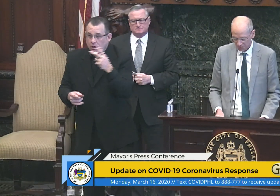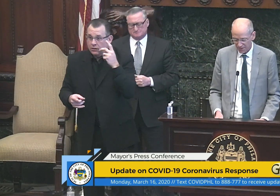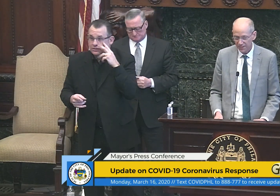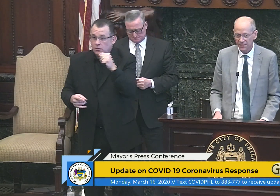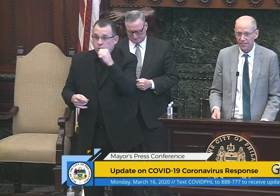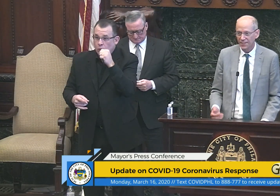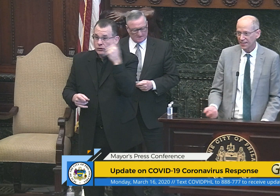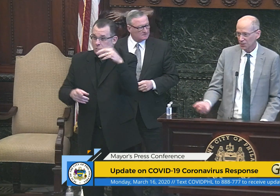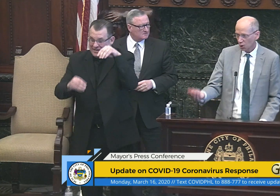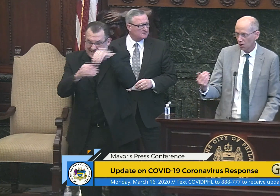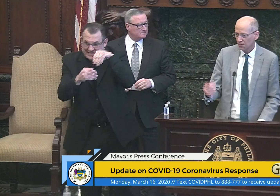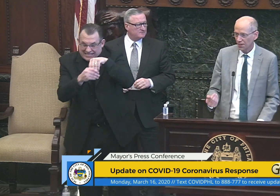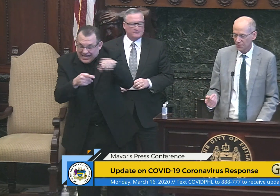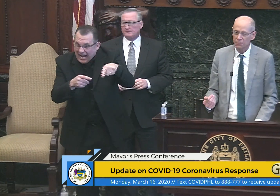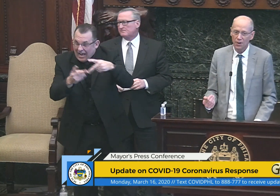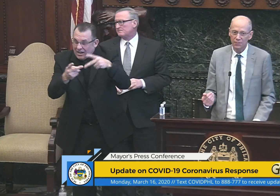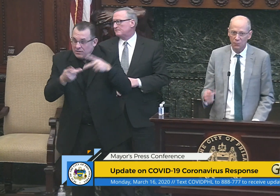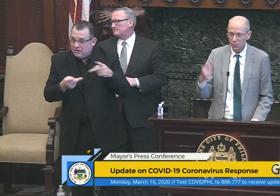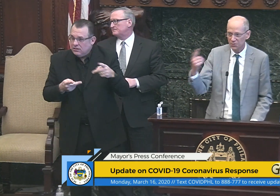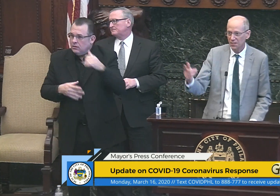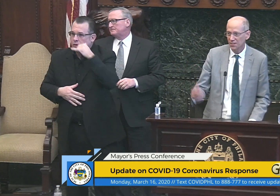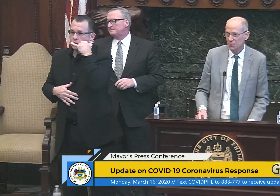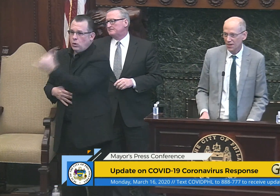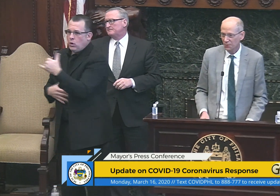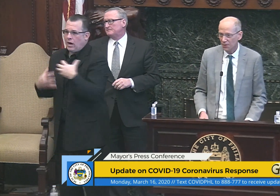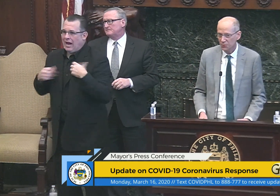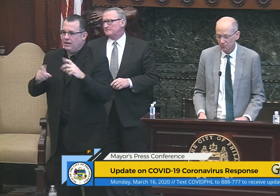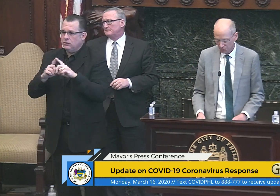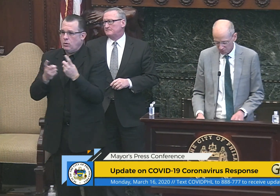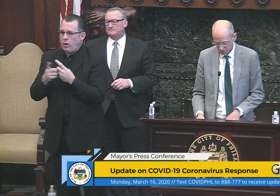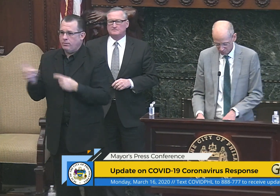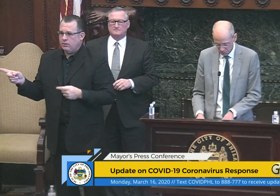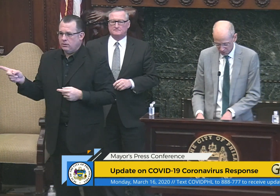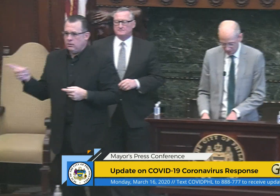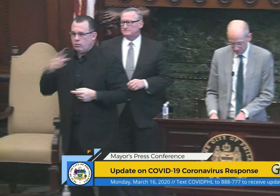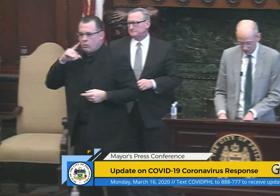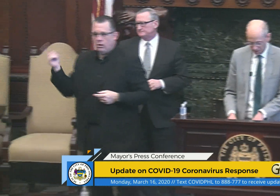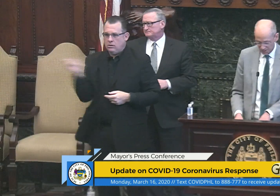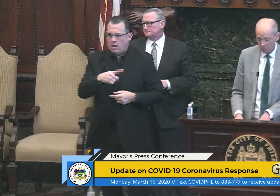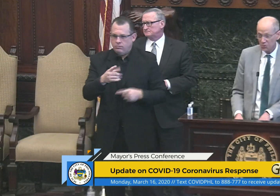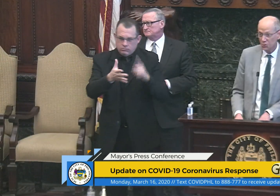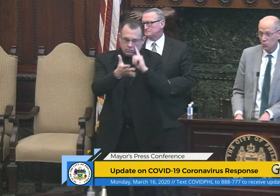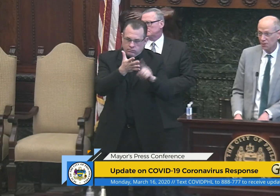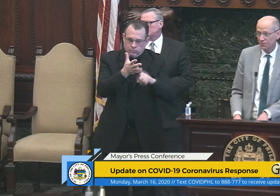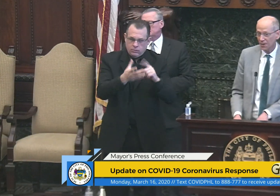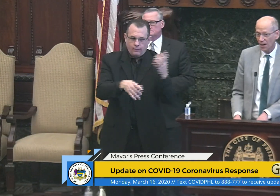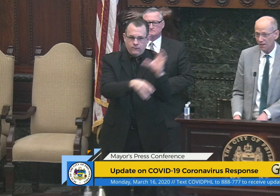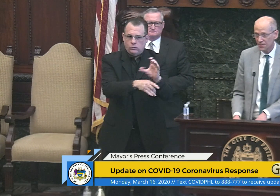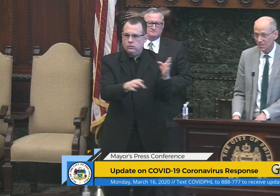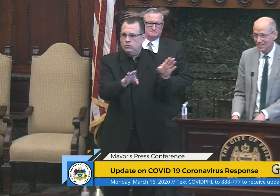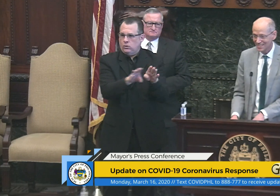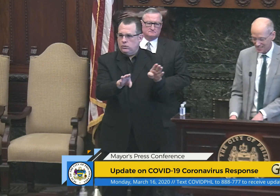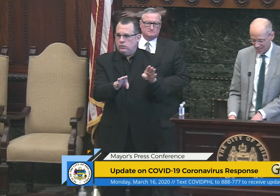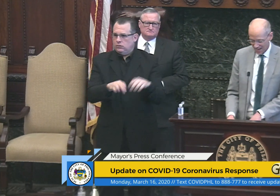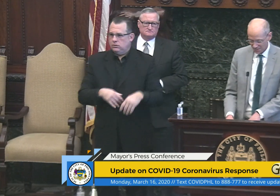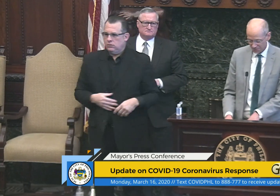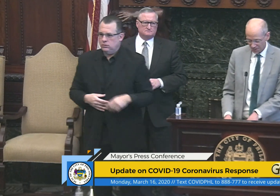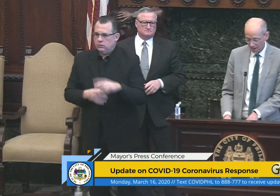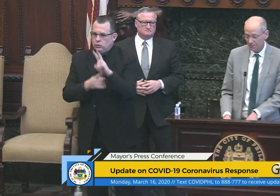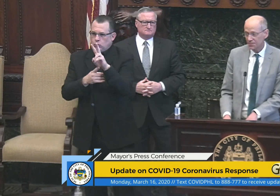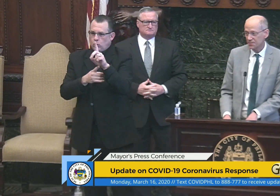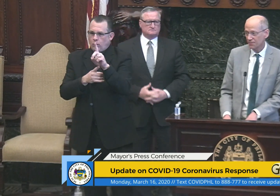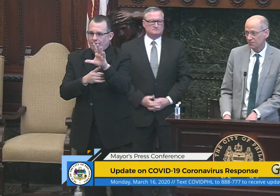rule goes into effect, they can call the health department and we will send an inspector out to enforce the rule. The number is